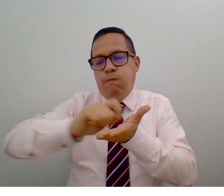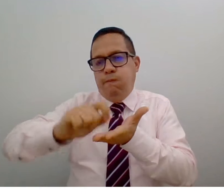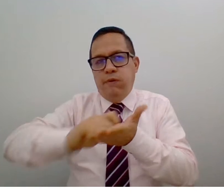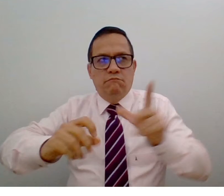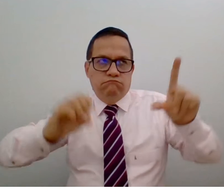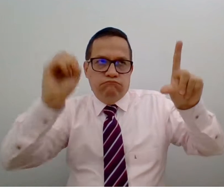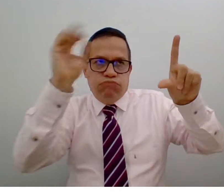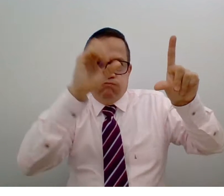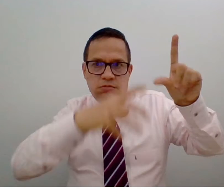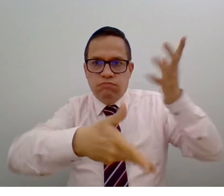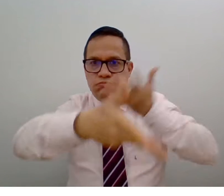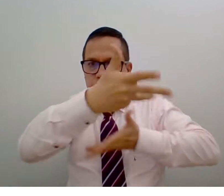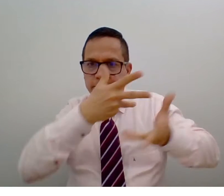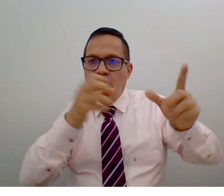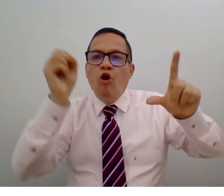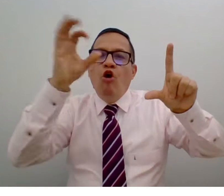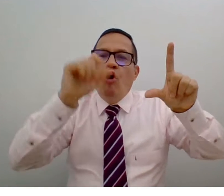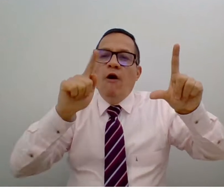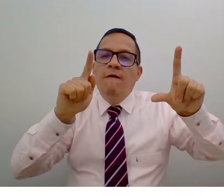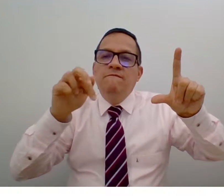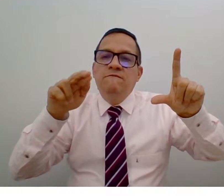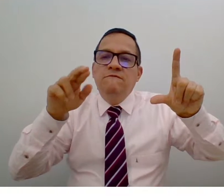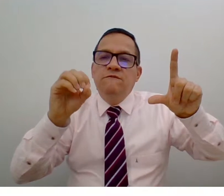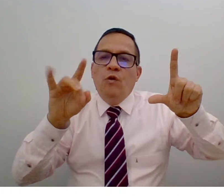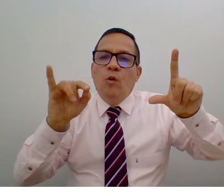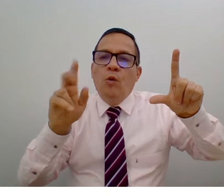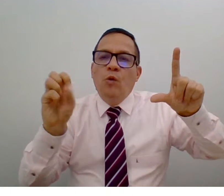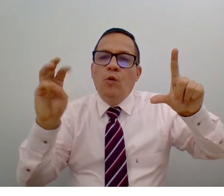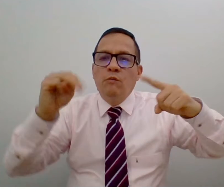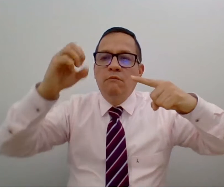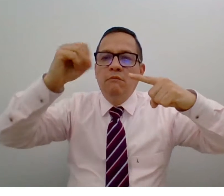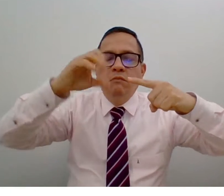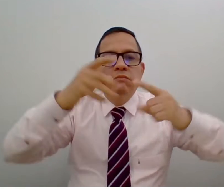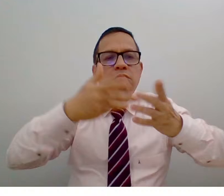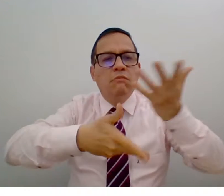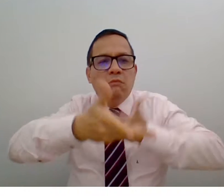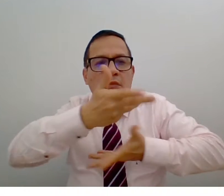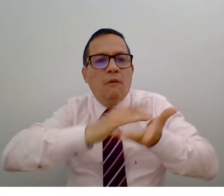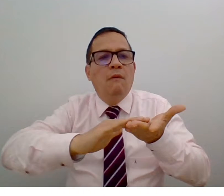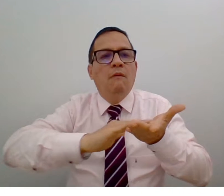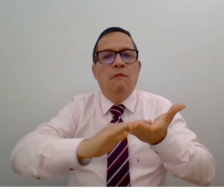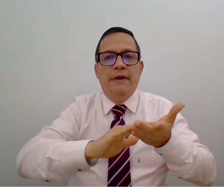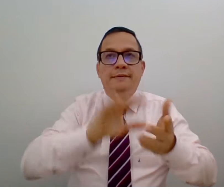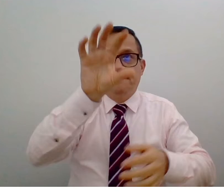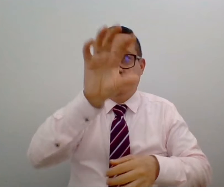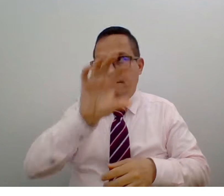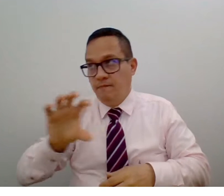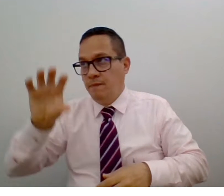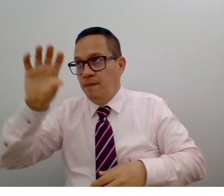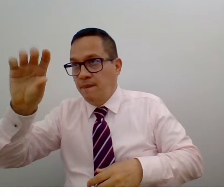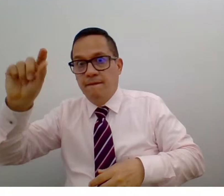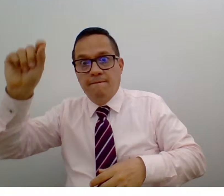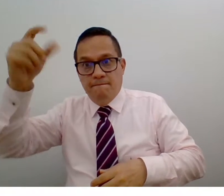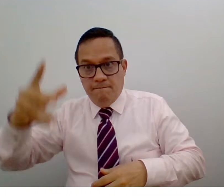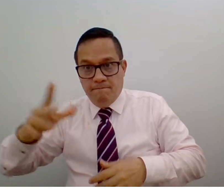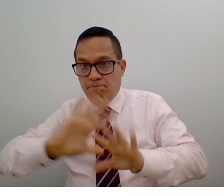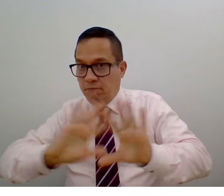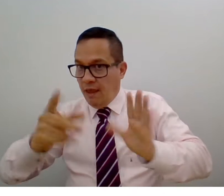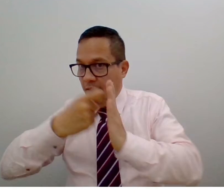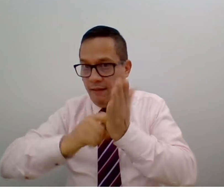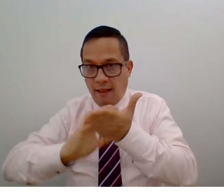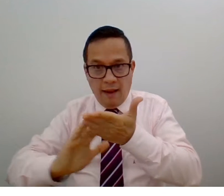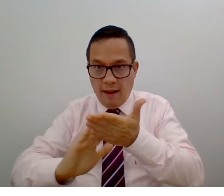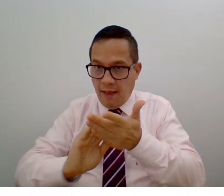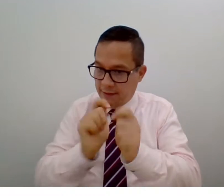by posting your contributions on time. In the evaluation environment, you must